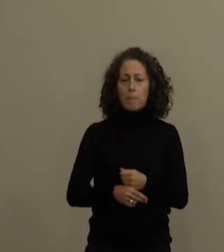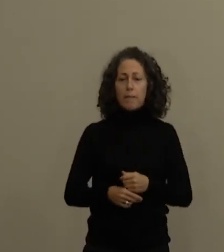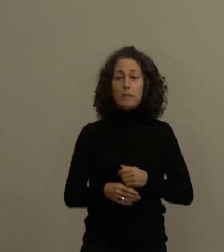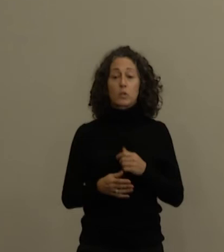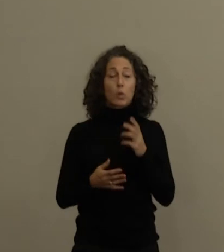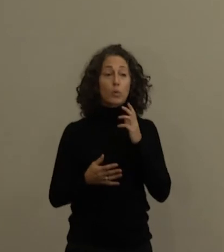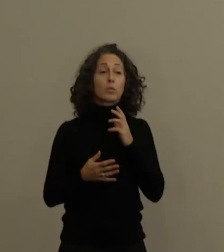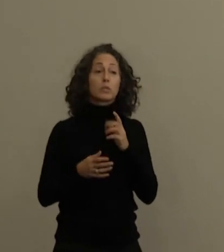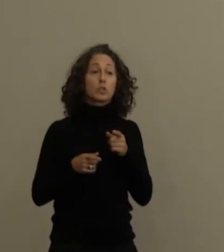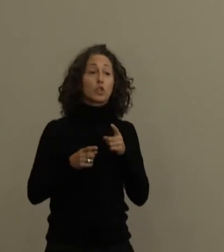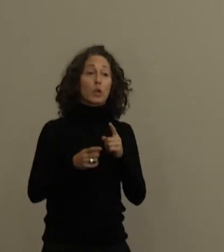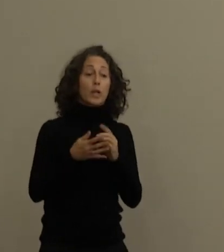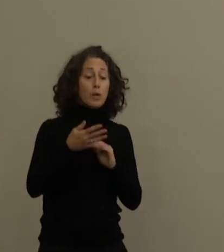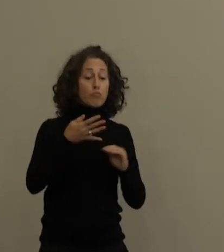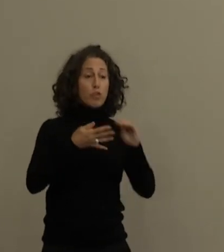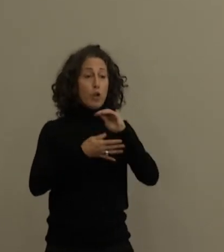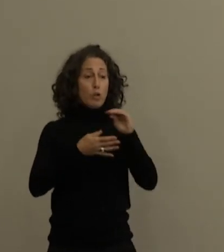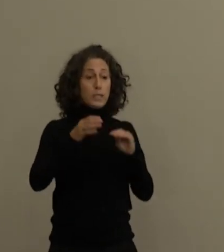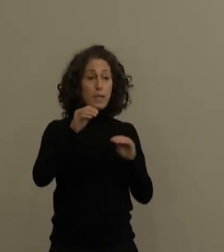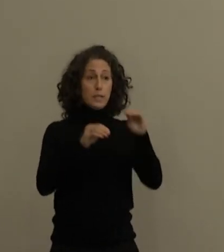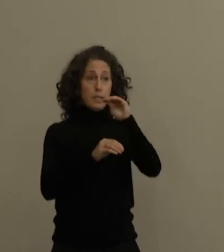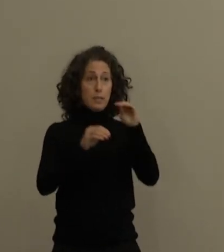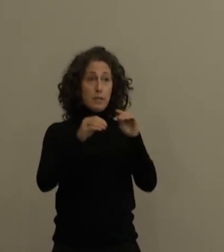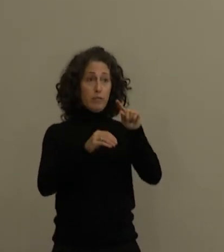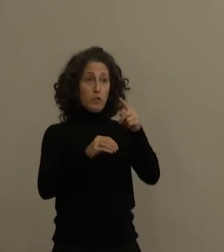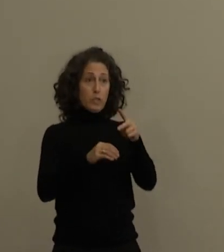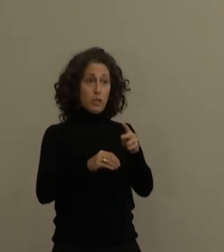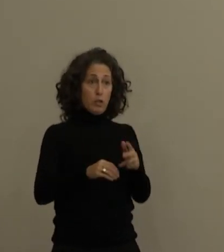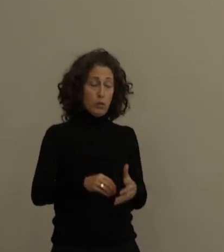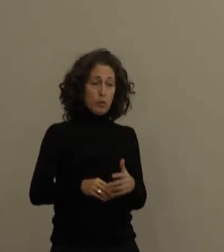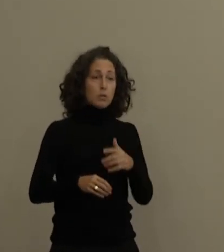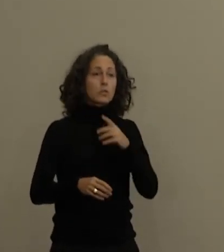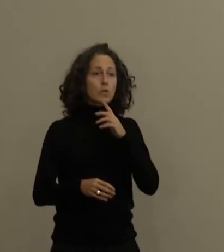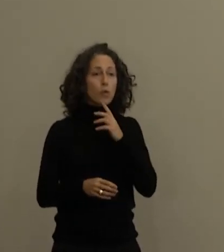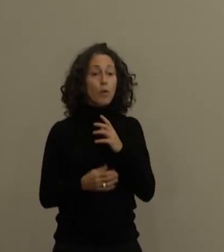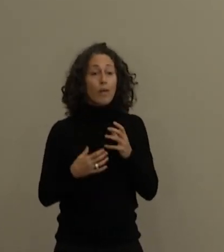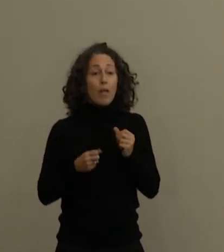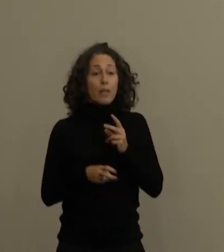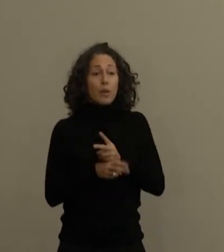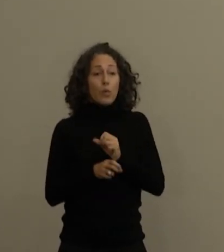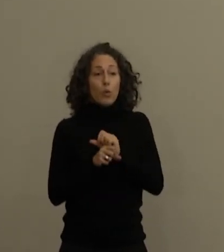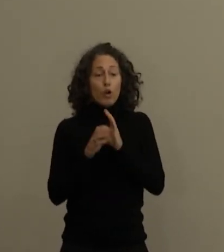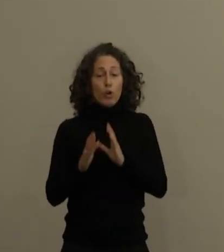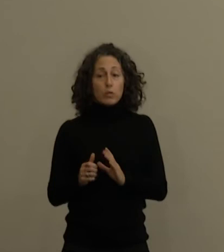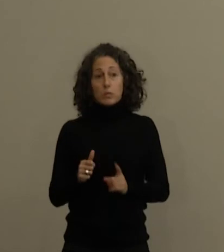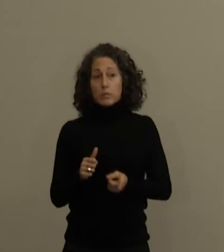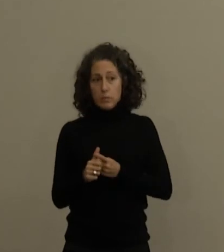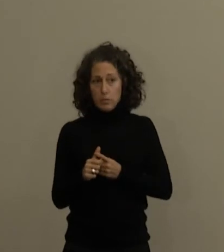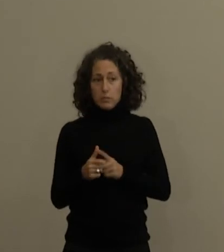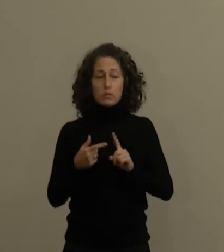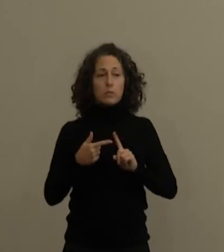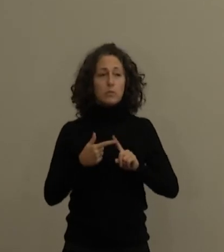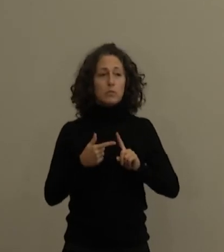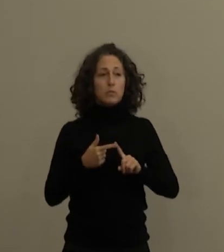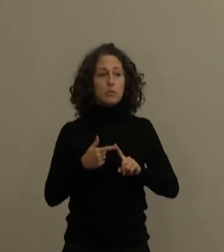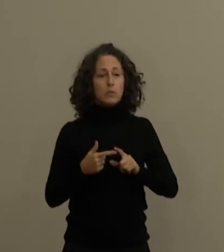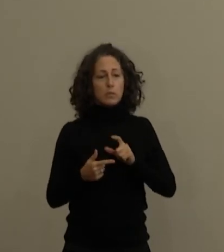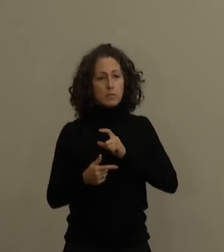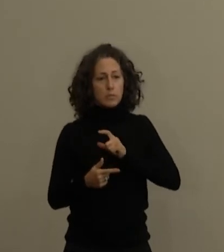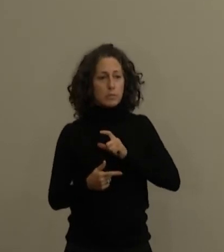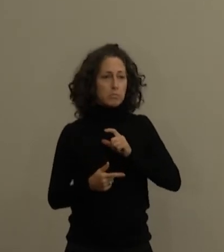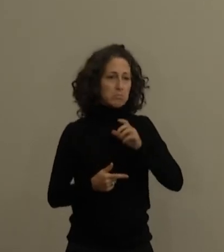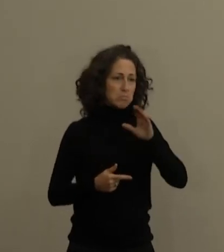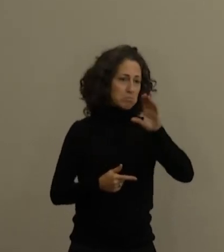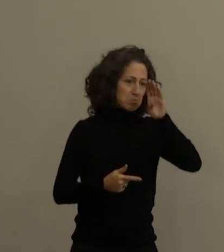prioritize, we are going to be prioritizing once we get through the healthcare worker and the long-term care and first responder